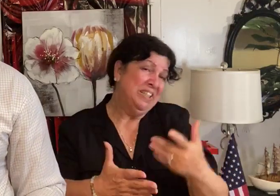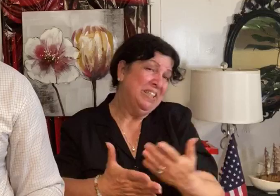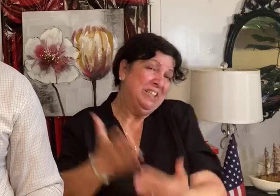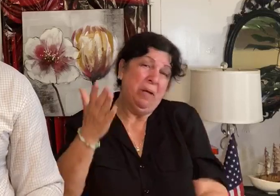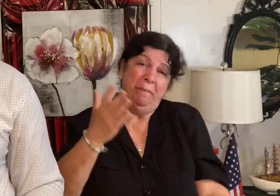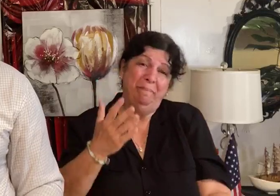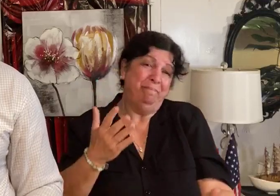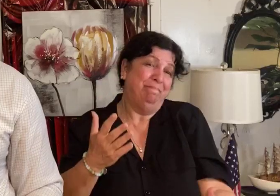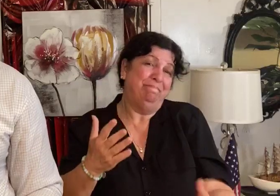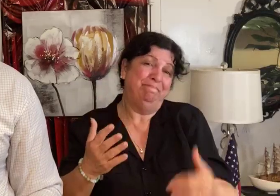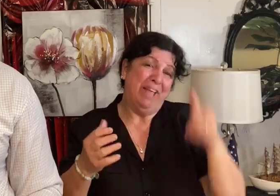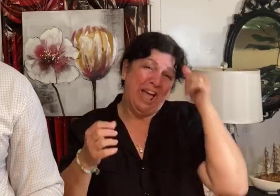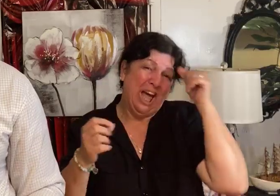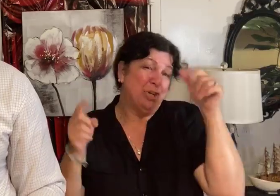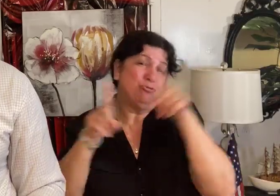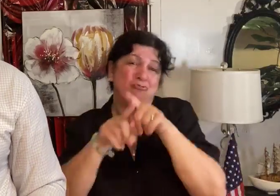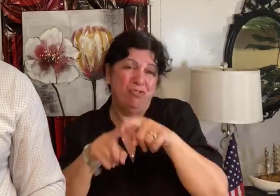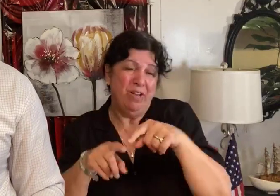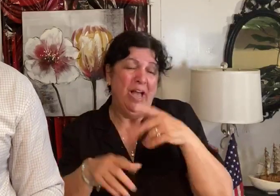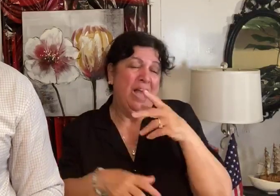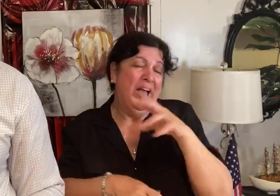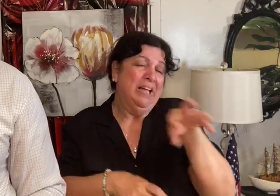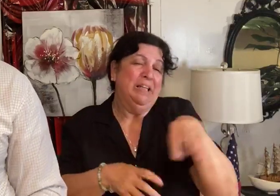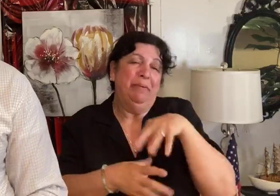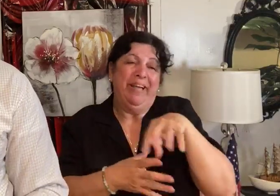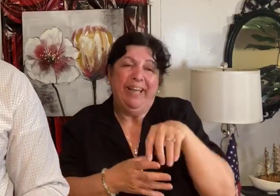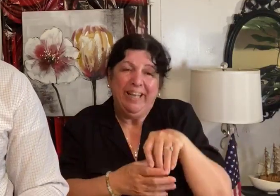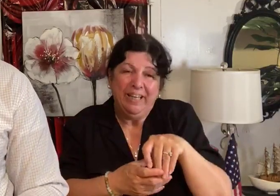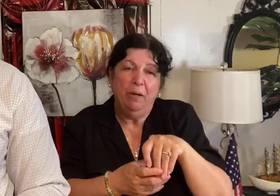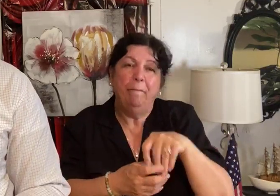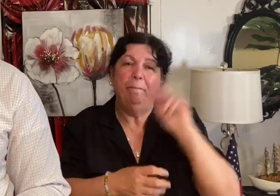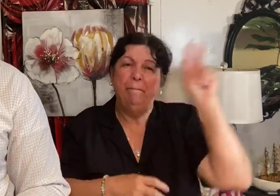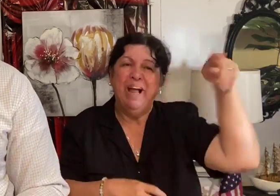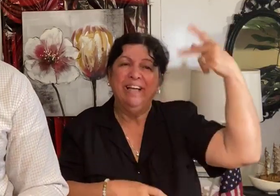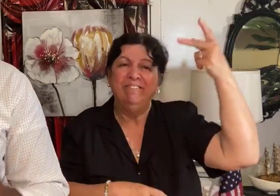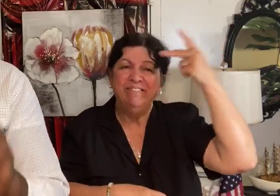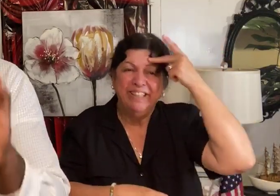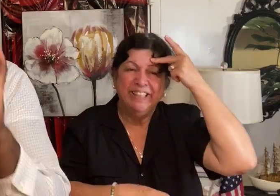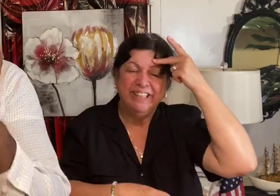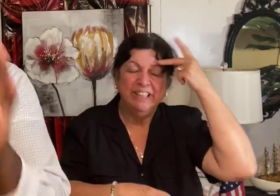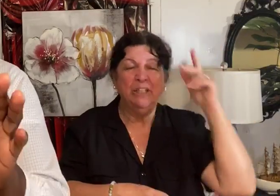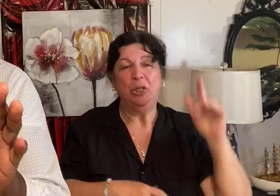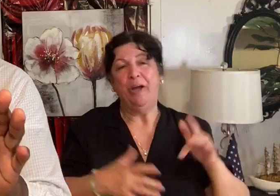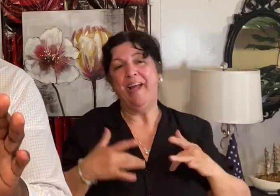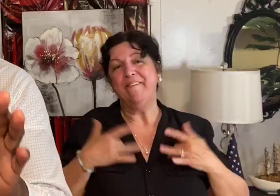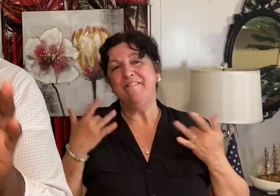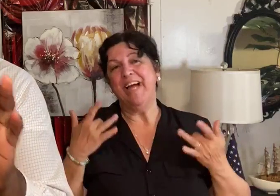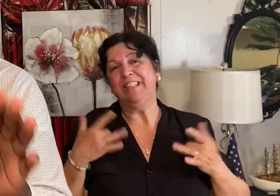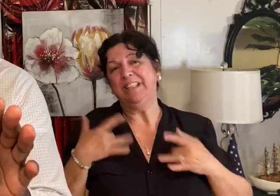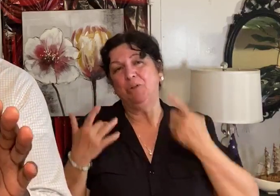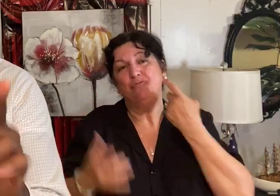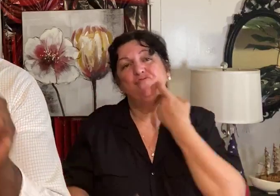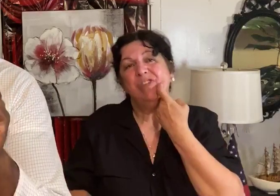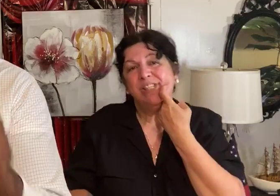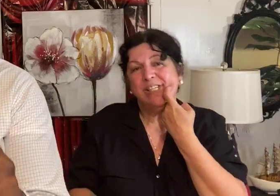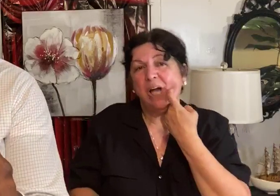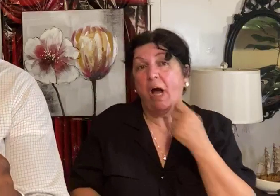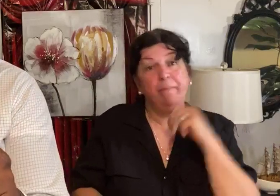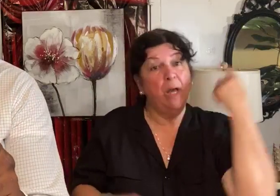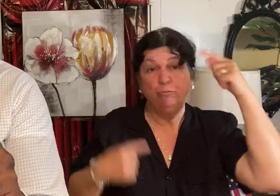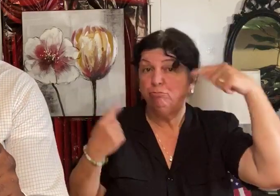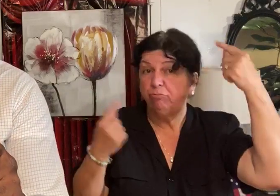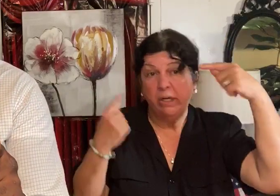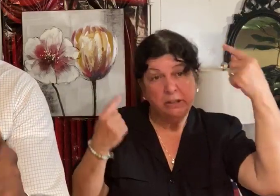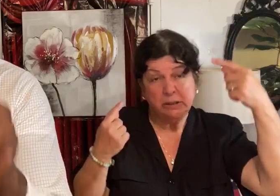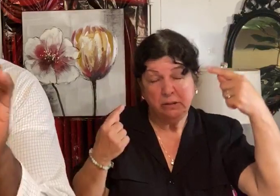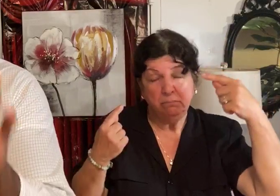I mixed in a little politics, a little current events. You think I'm crazy? I'm not crazy. I know I'm right. That's why I said